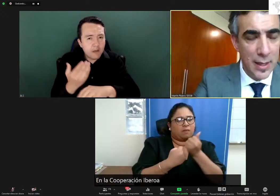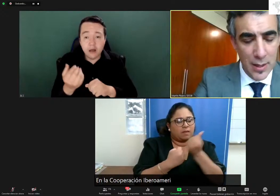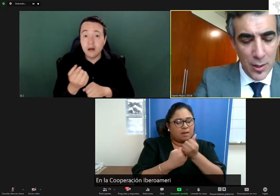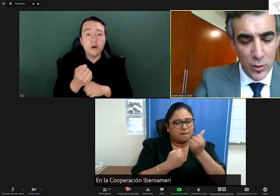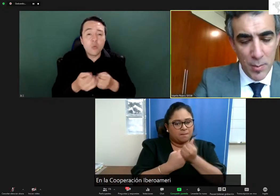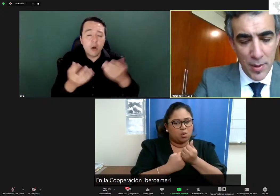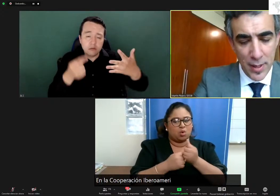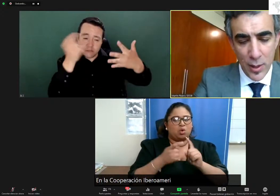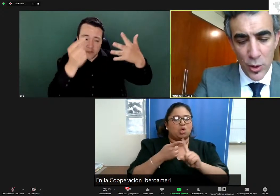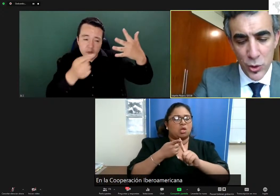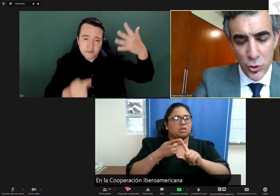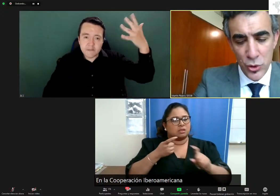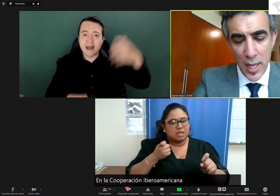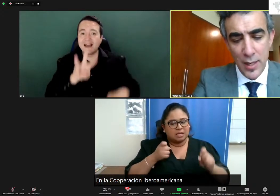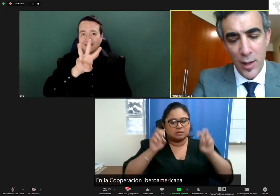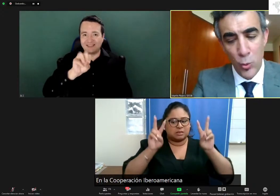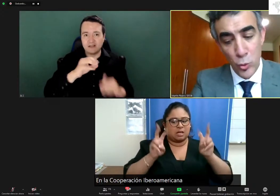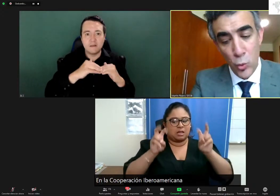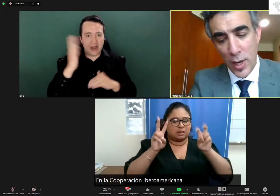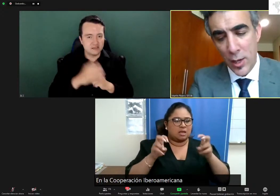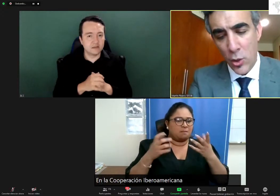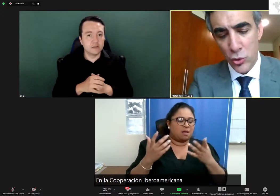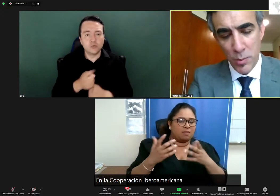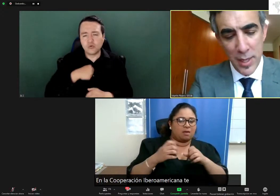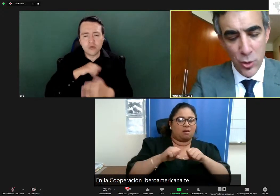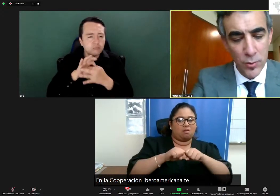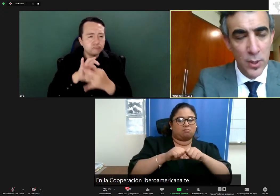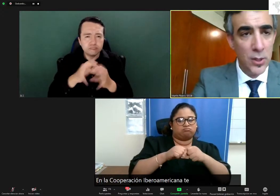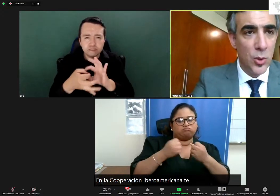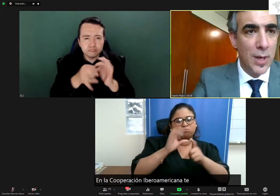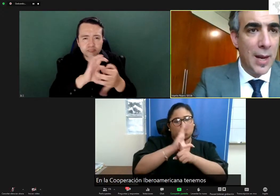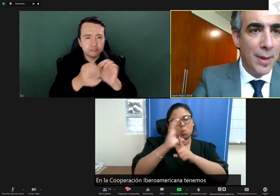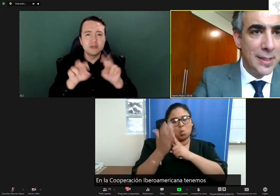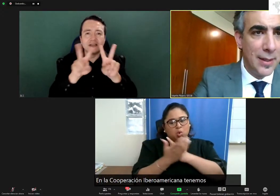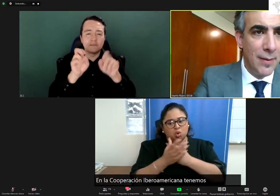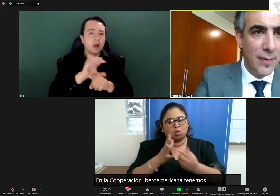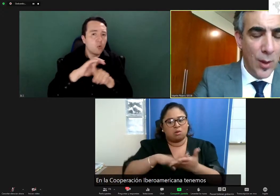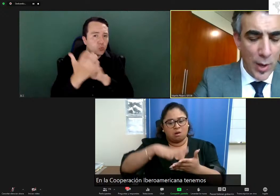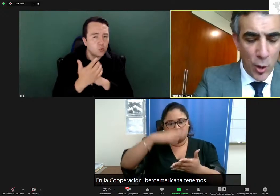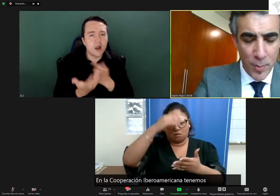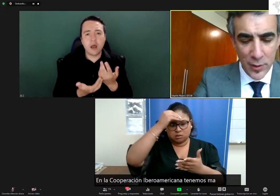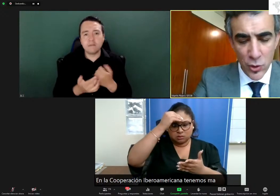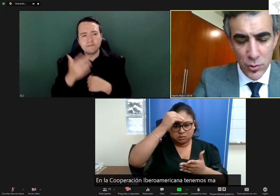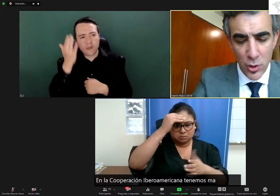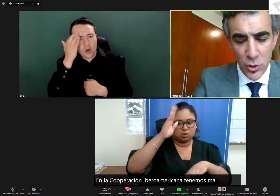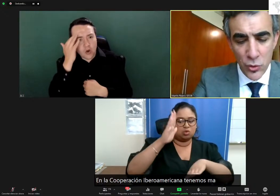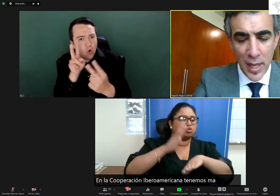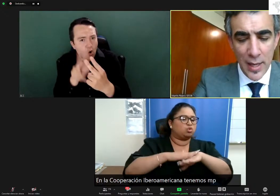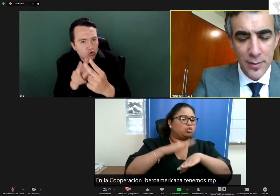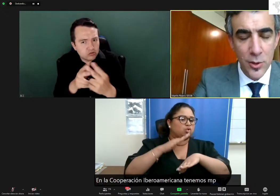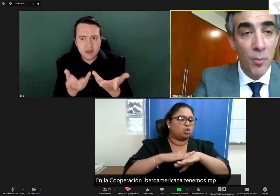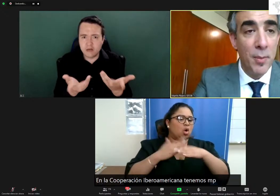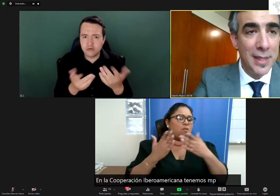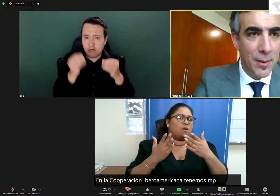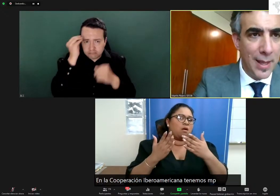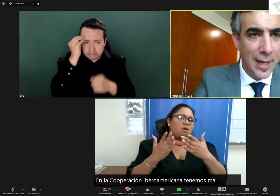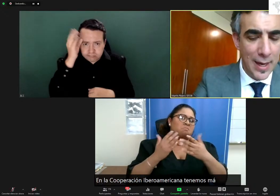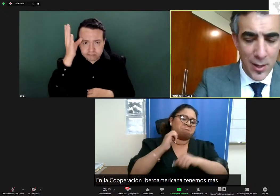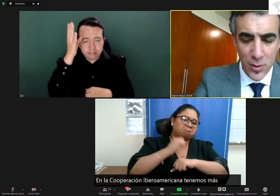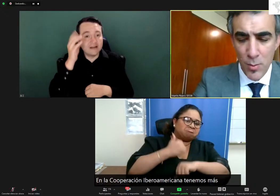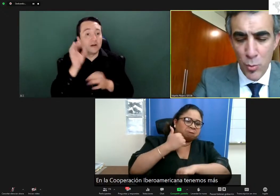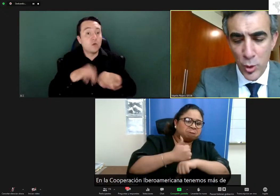initiatives that we promote from social cohesion culture and knowledge on the basis of